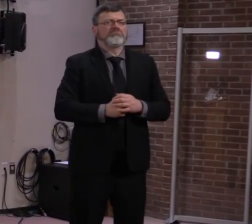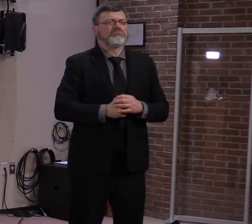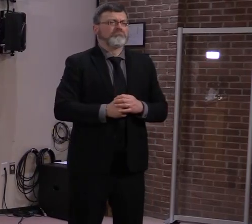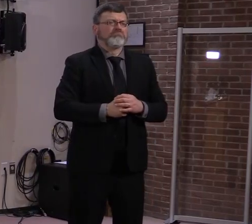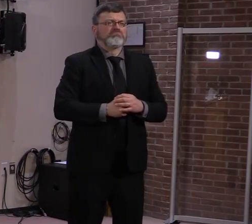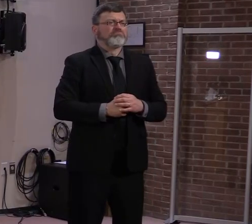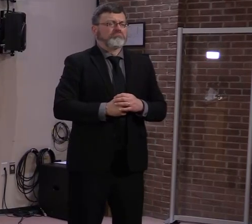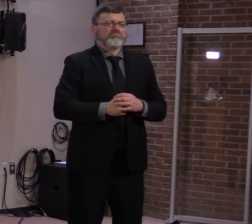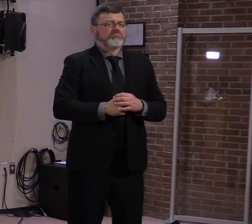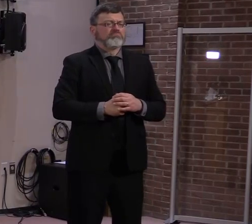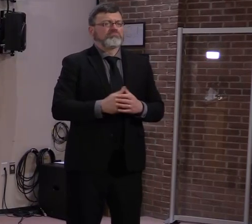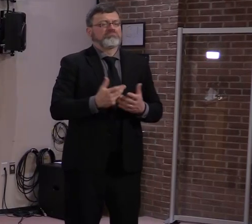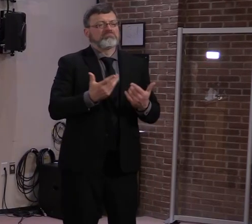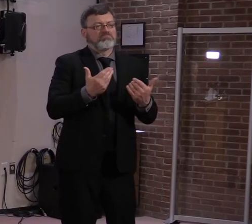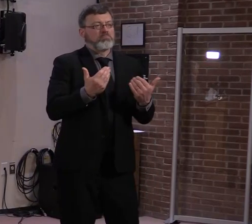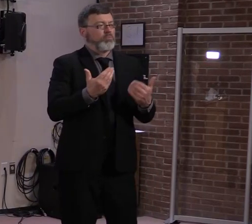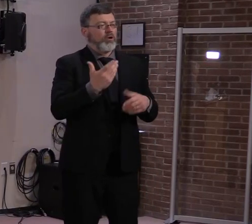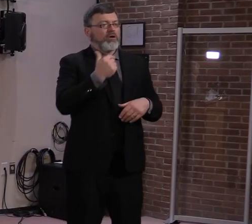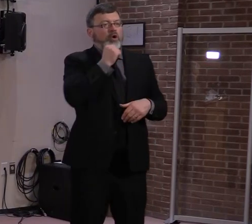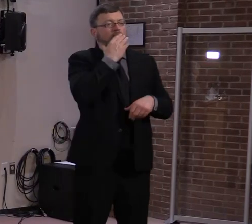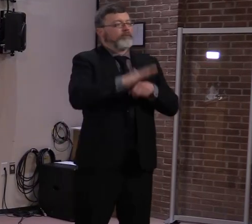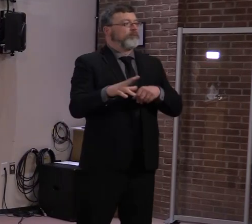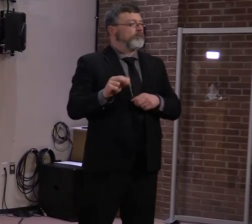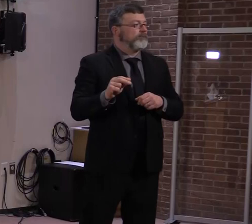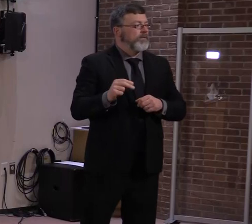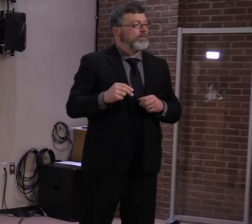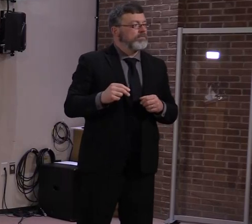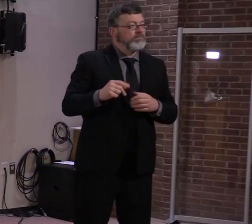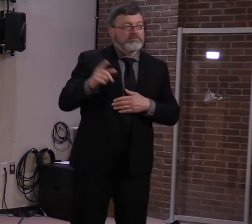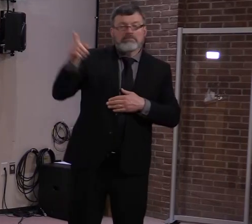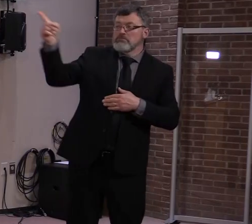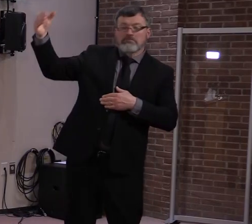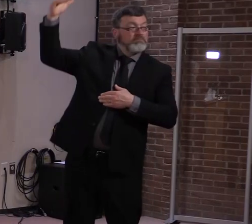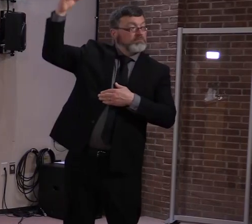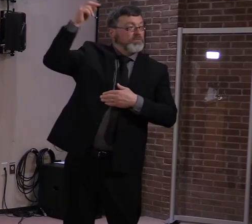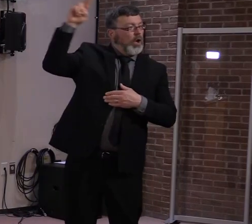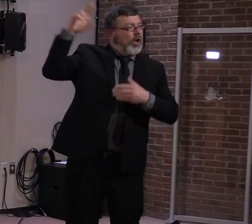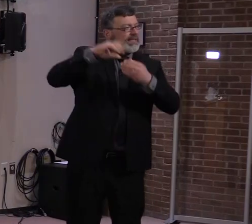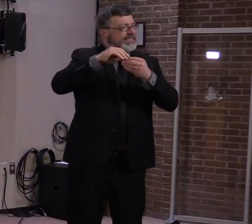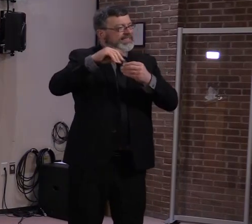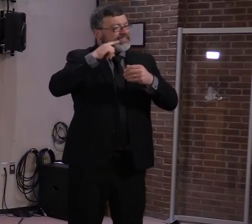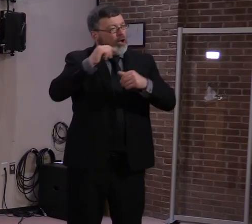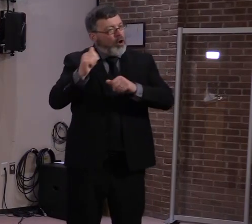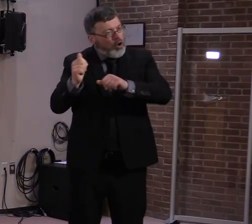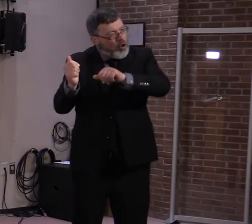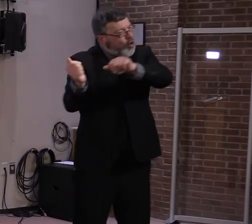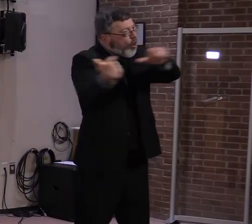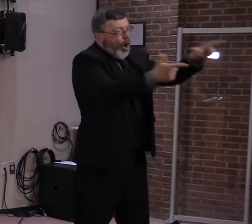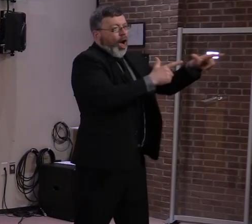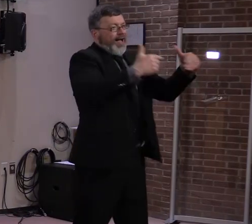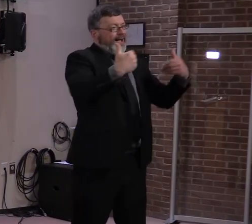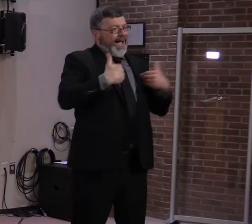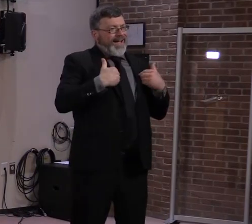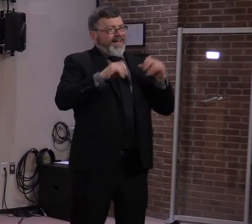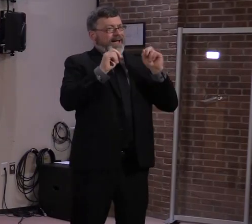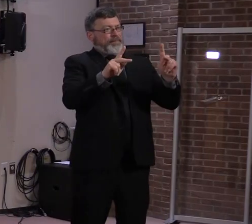to get a vaccine so that there is no excuse not to get a vaccine. As I mentioned, we are on college campuses. Those